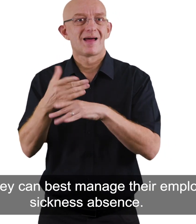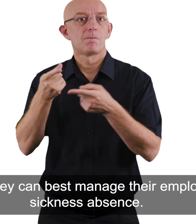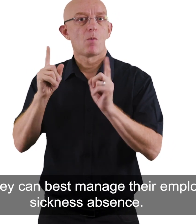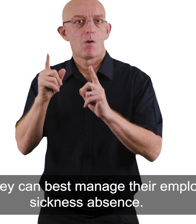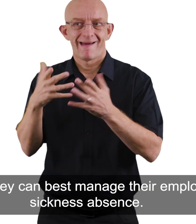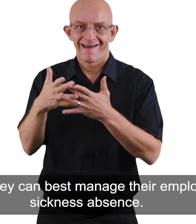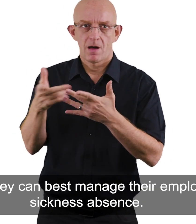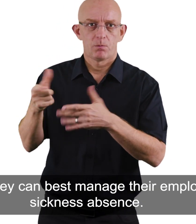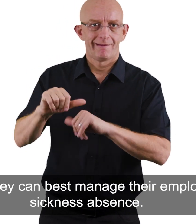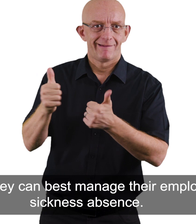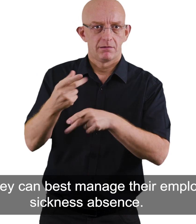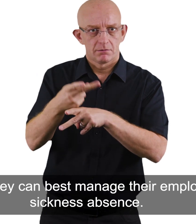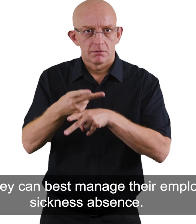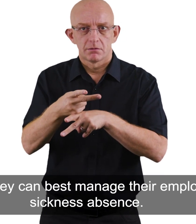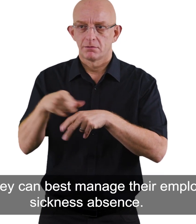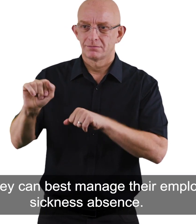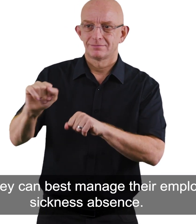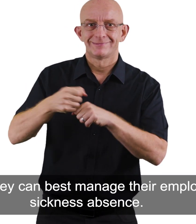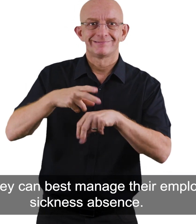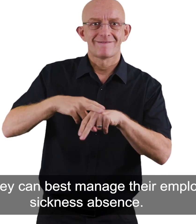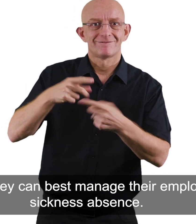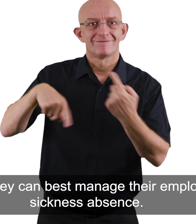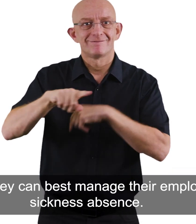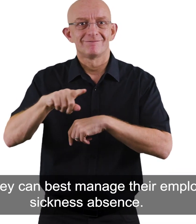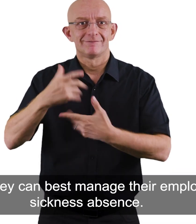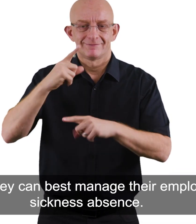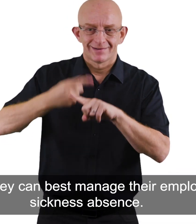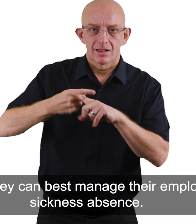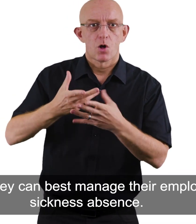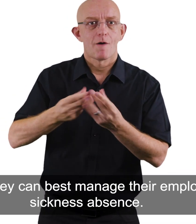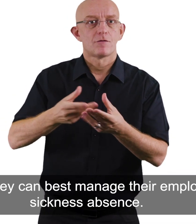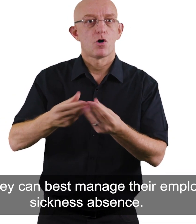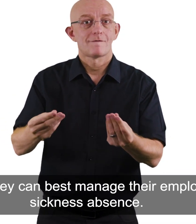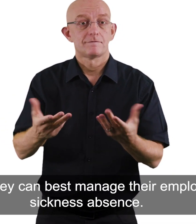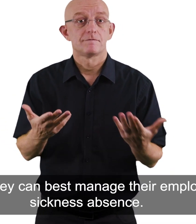on how they can best manage their employees' sickness absence.